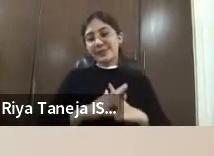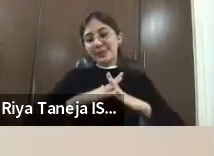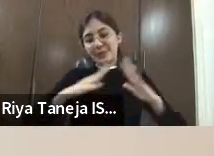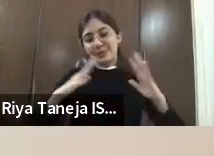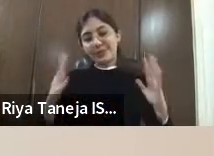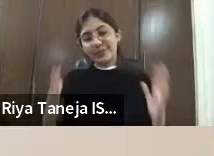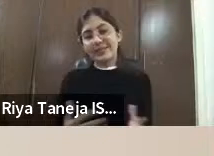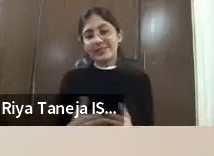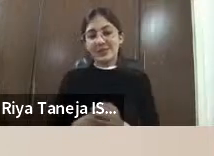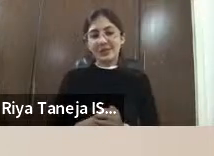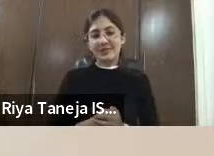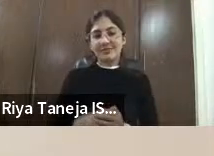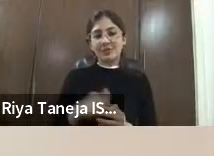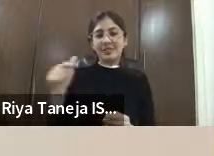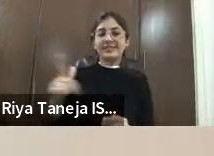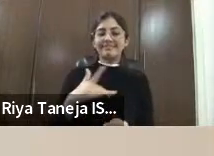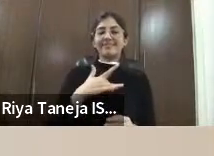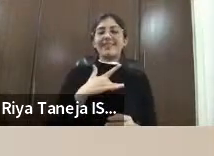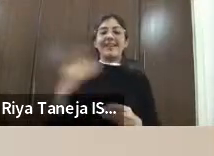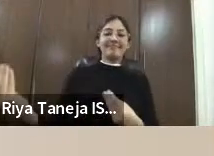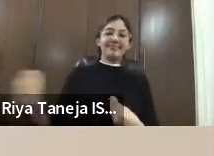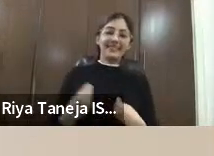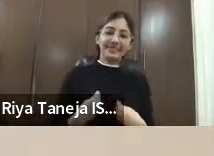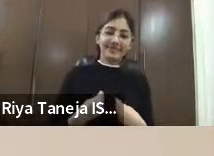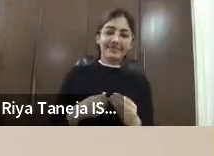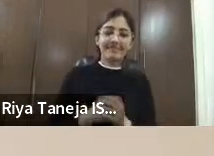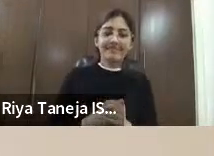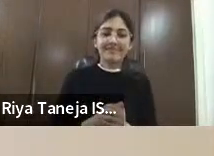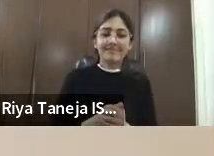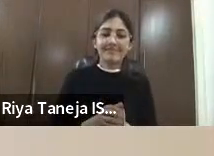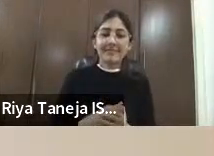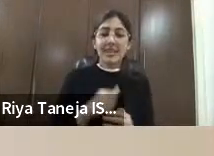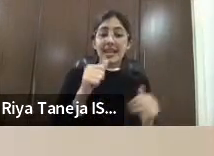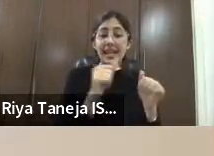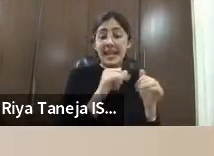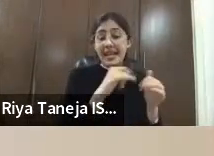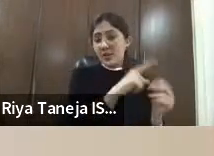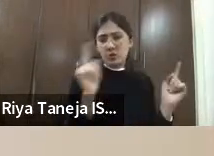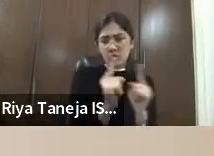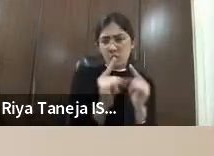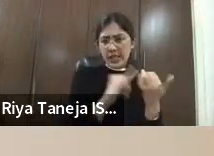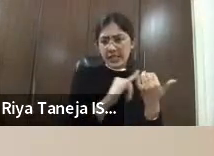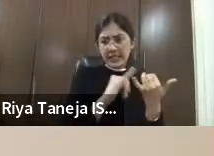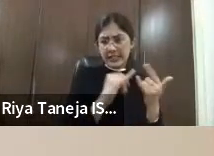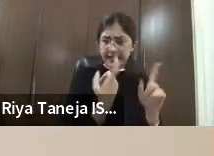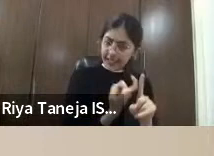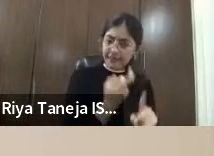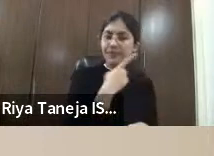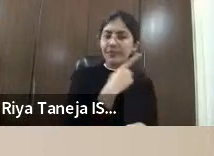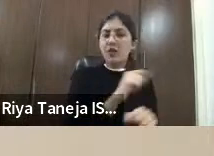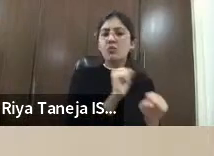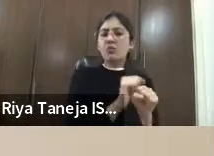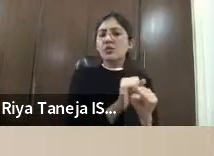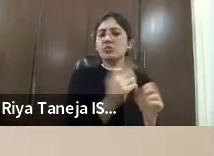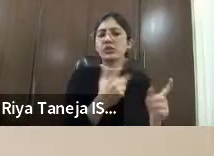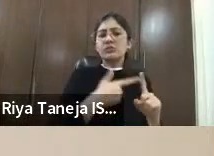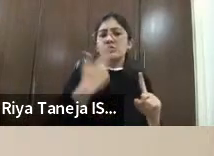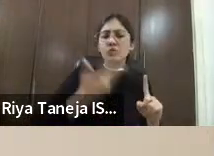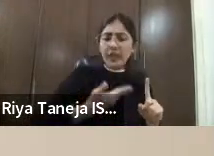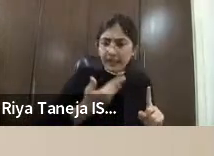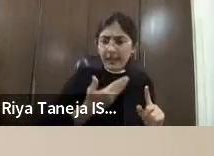for this kind gesture. At SSK, engaging our trainees with